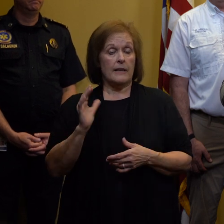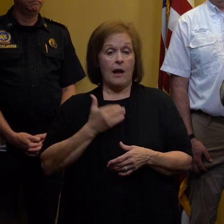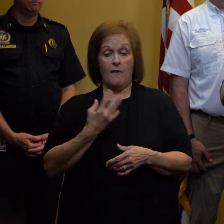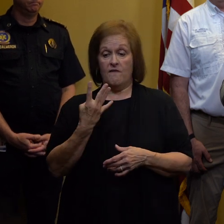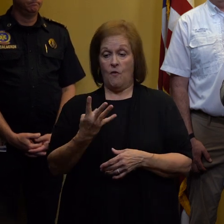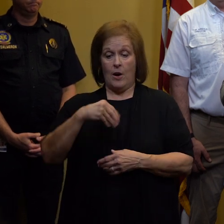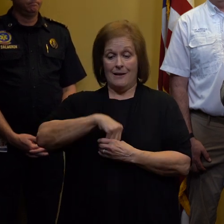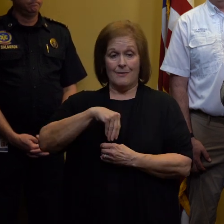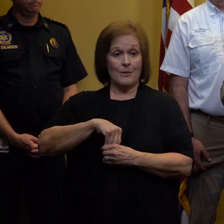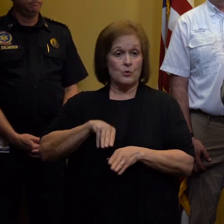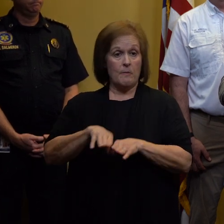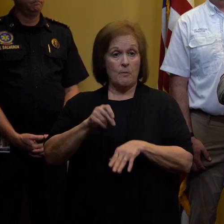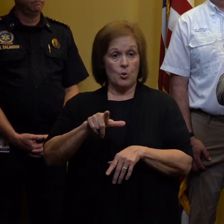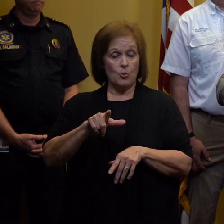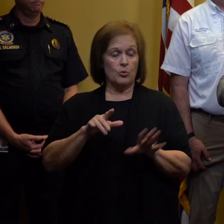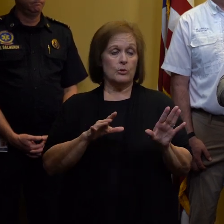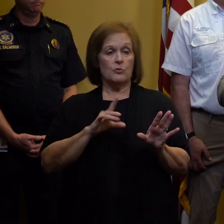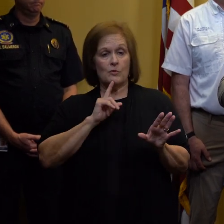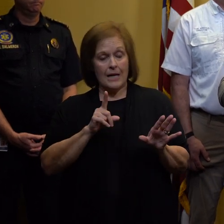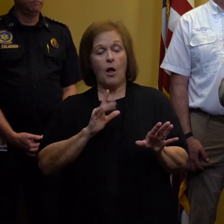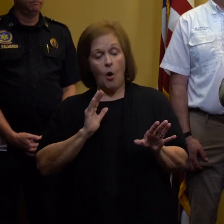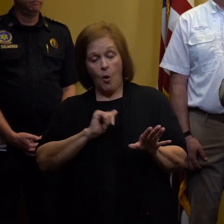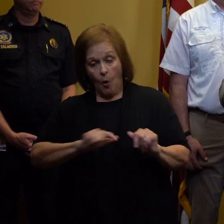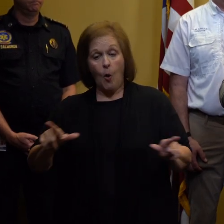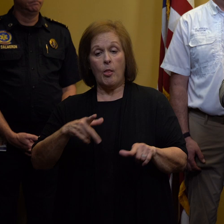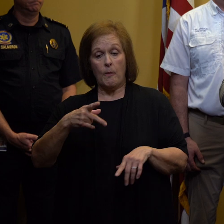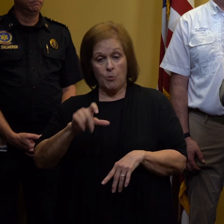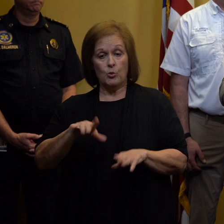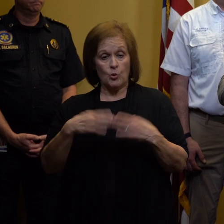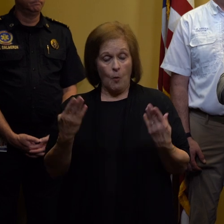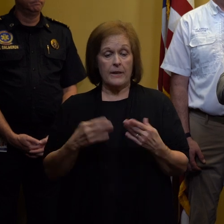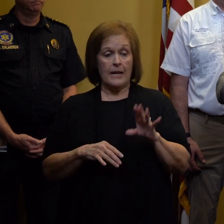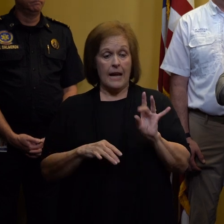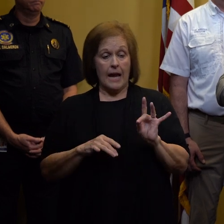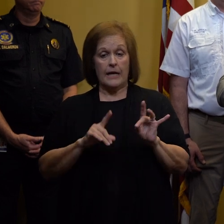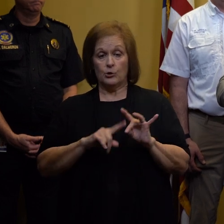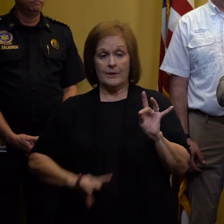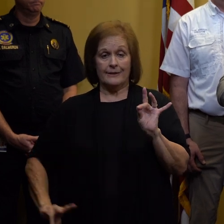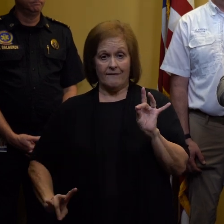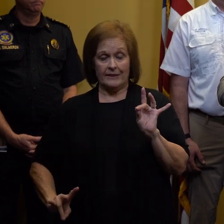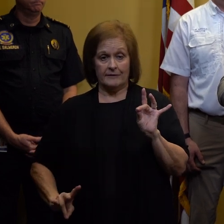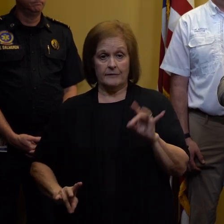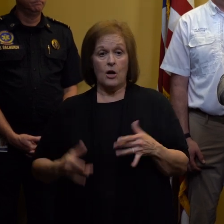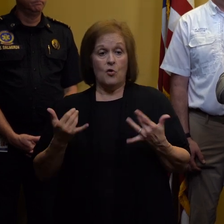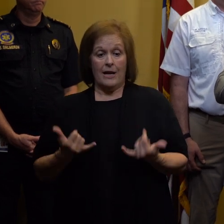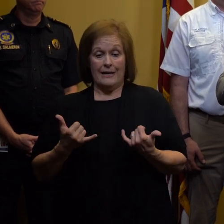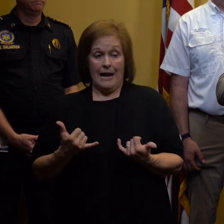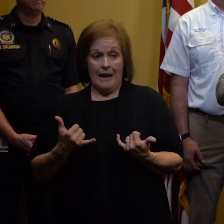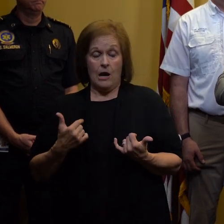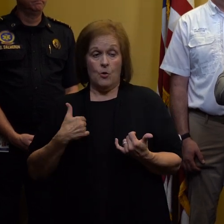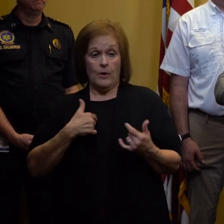indoor swimming pools are open from 8, well, technically all of our swimming pools open at 8 a.m. till 7 p.m. Right now,